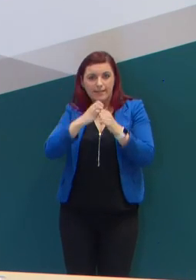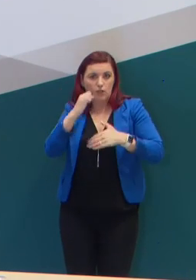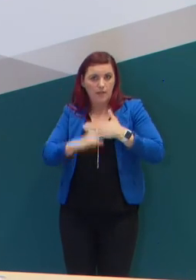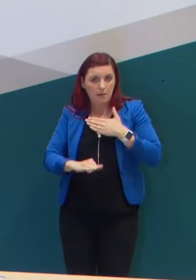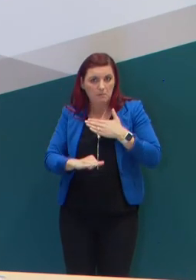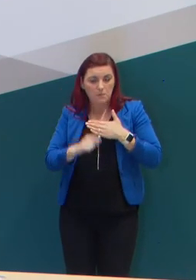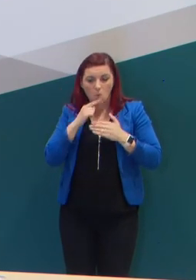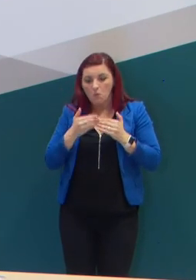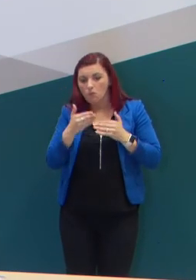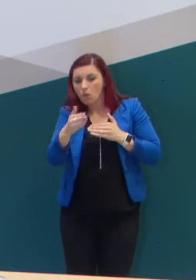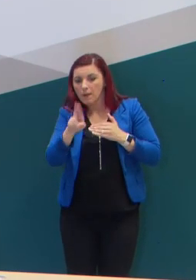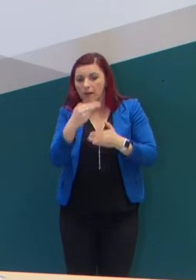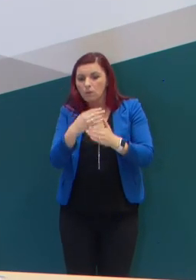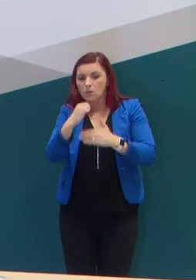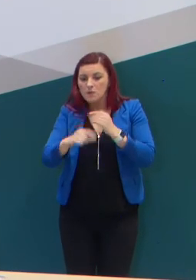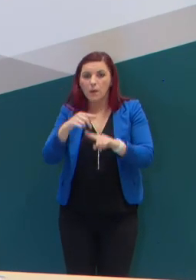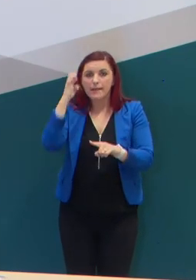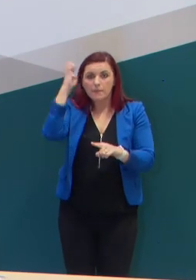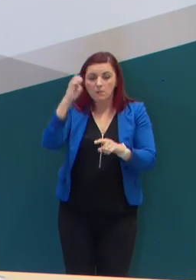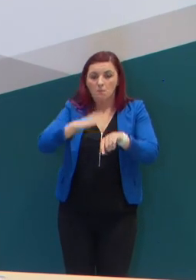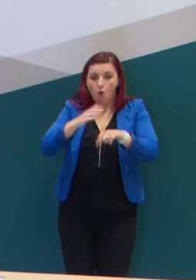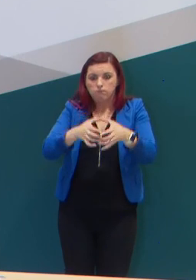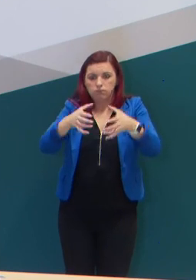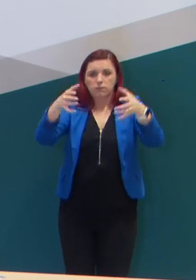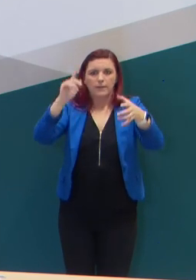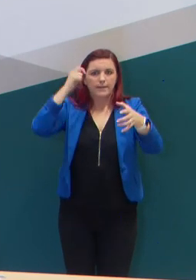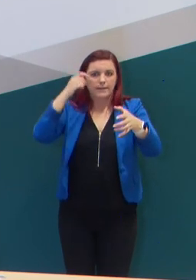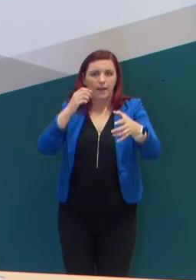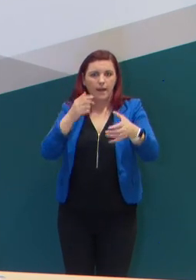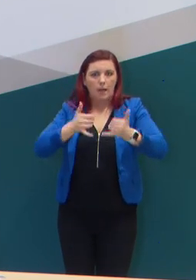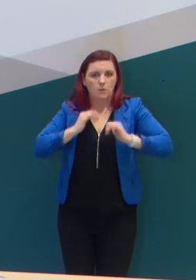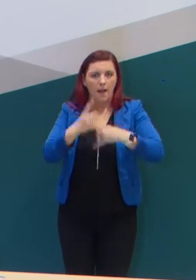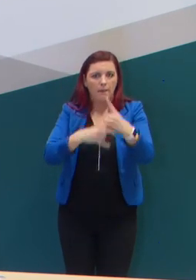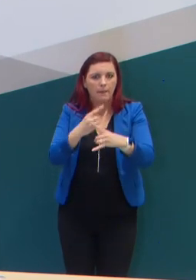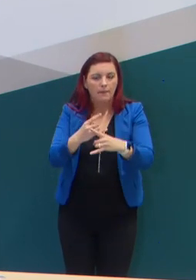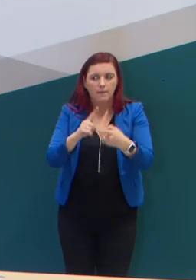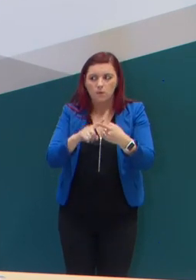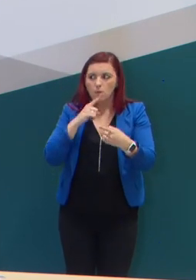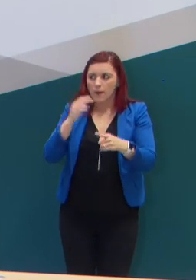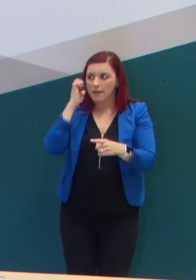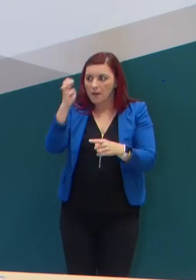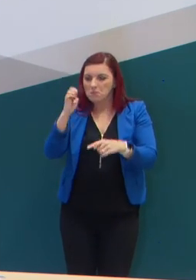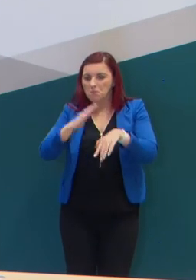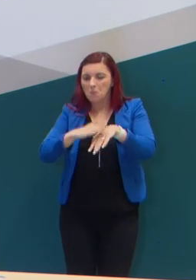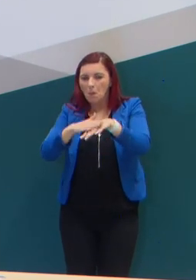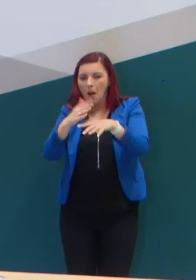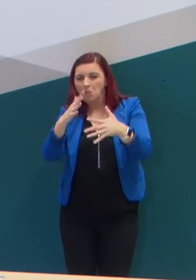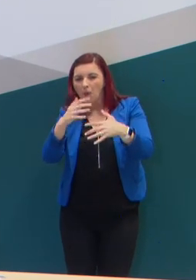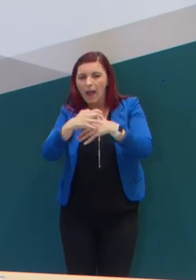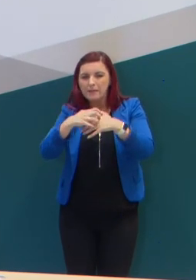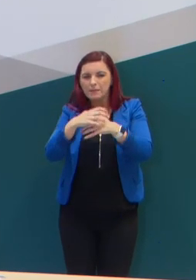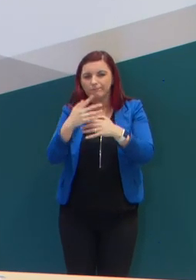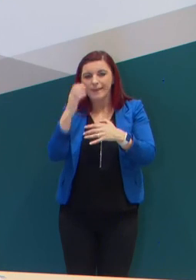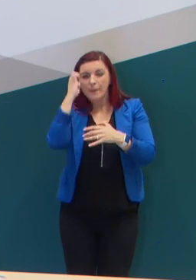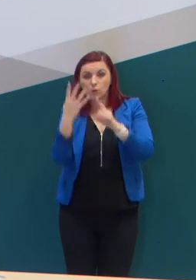the coming days, we expect that capacity to ramp up significantly, and we will get to the region of probably about 3,000 tests per day by